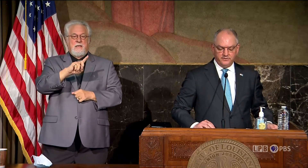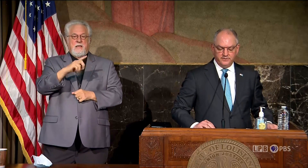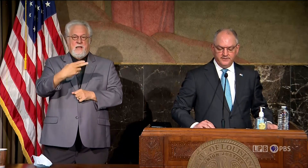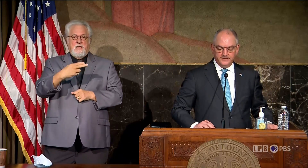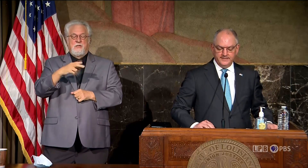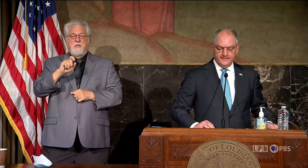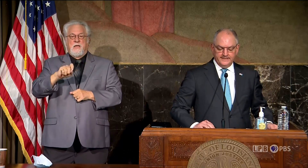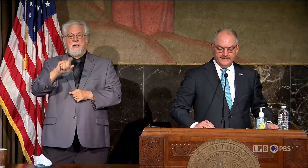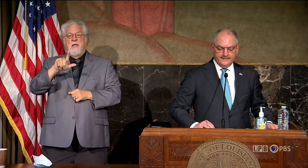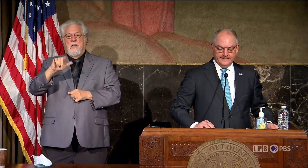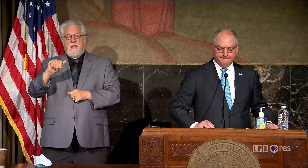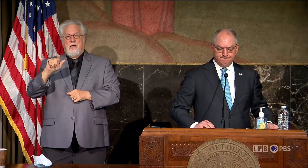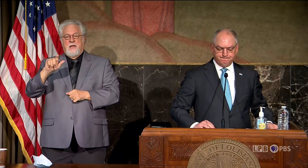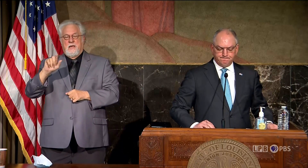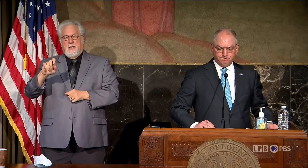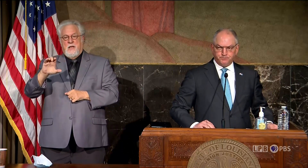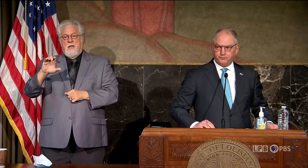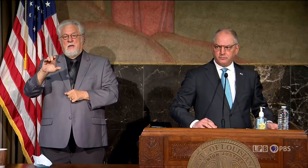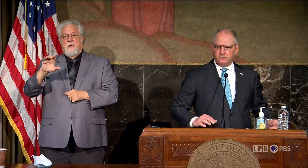ldh.la.gov/coronavirus.